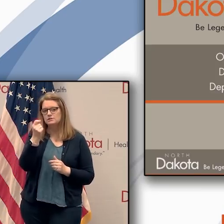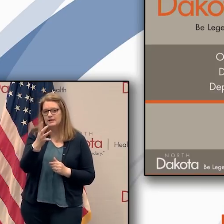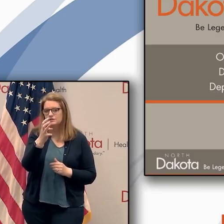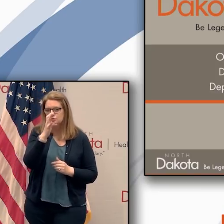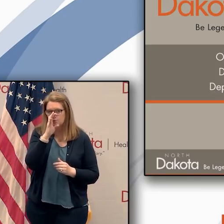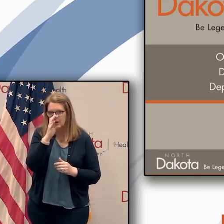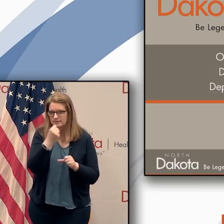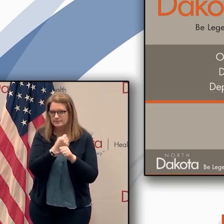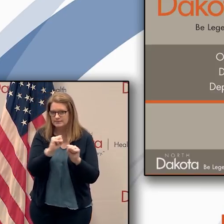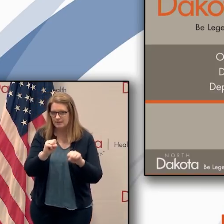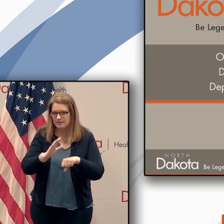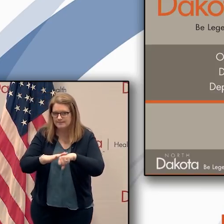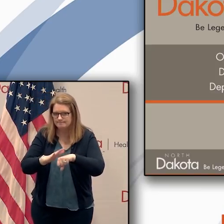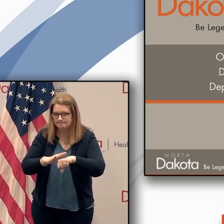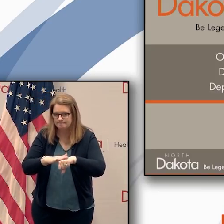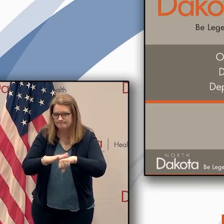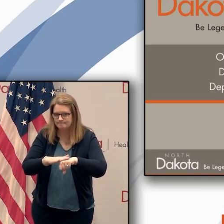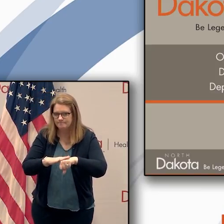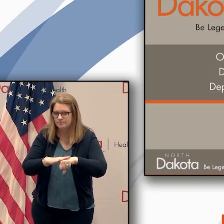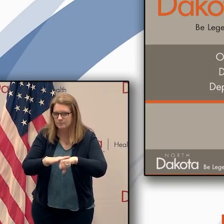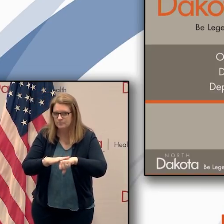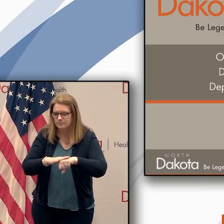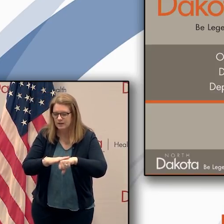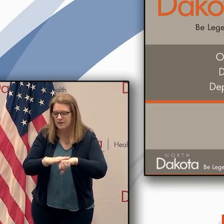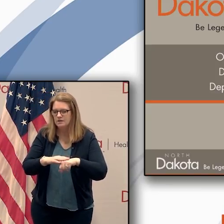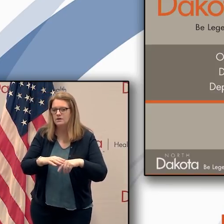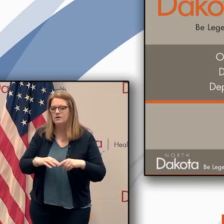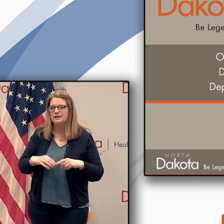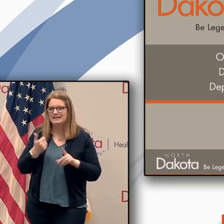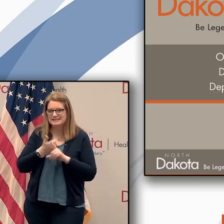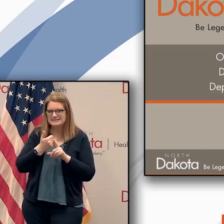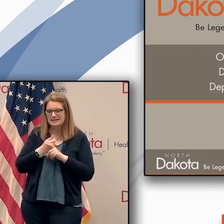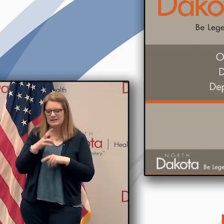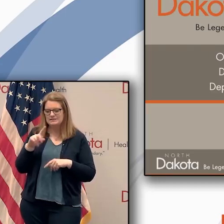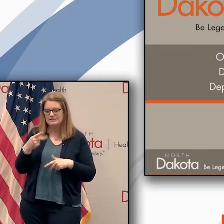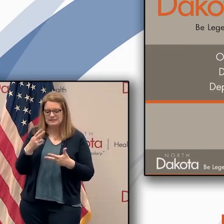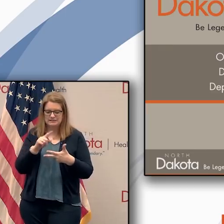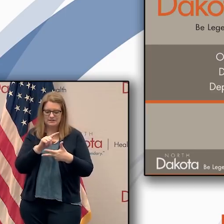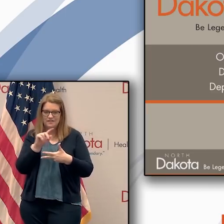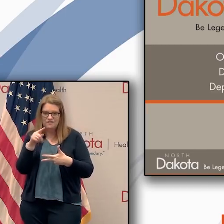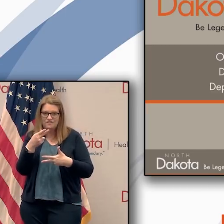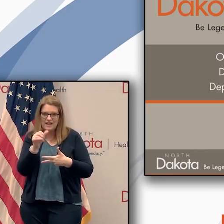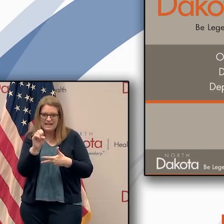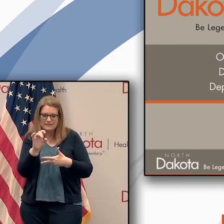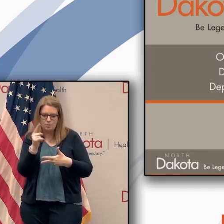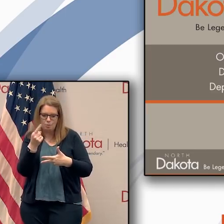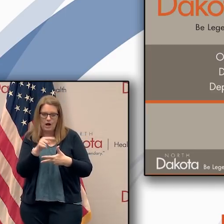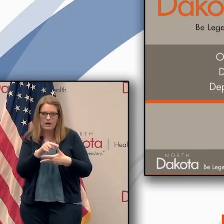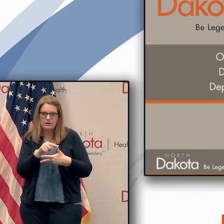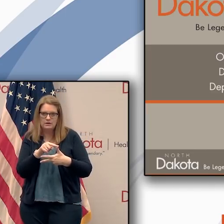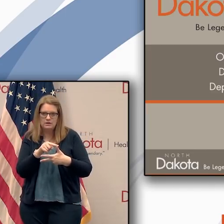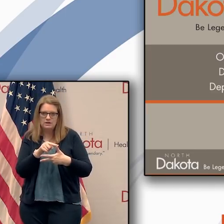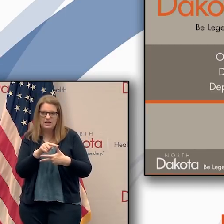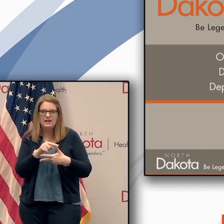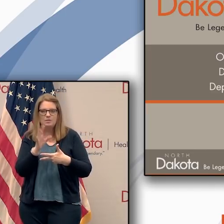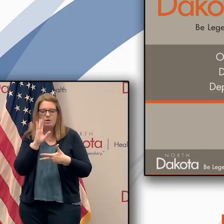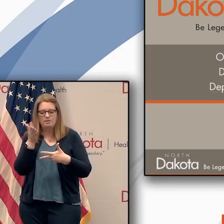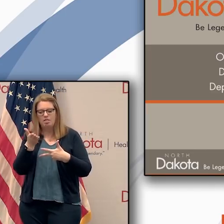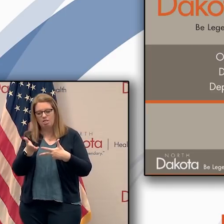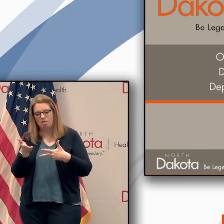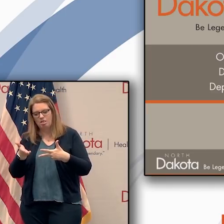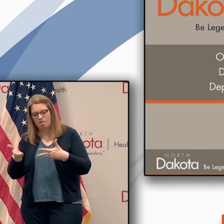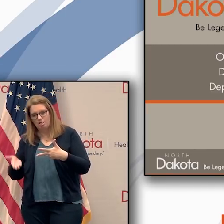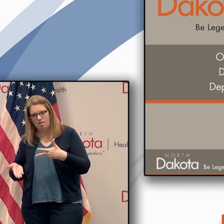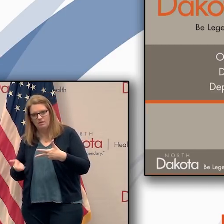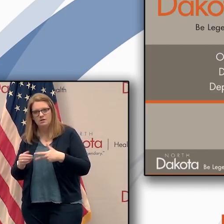of responsibility for each of us at this phase. And it is a phase, phase 1, which suggests that there will be more. If we continue